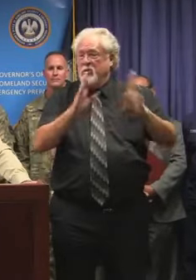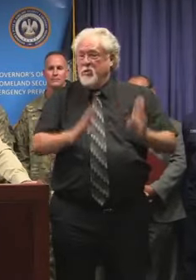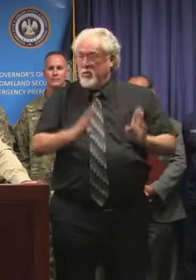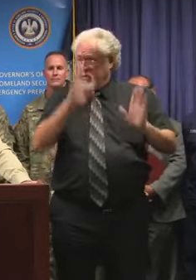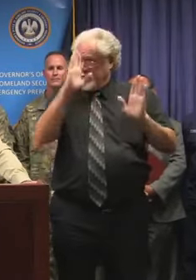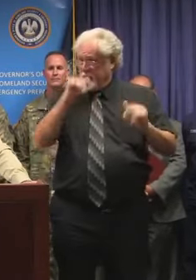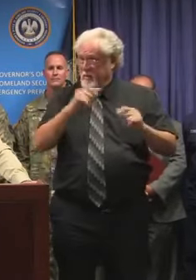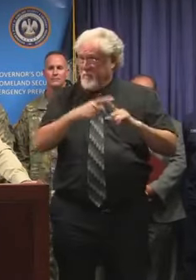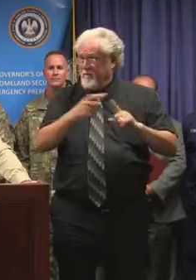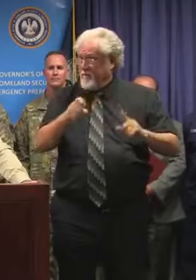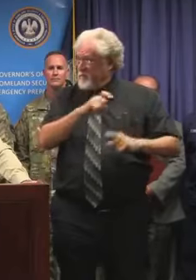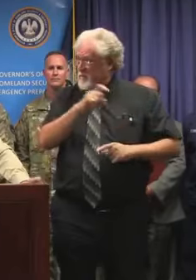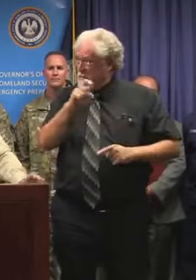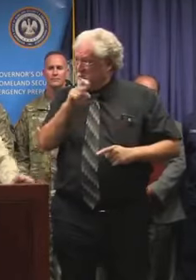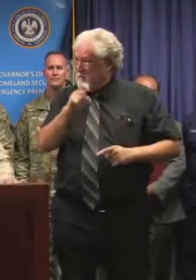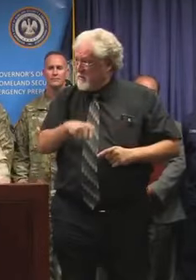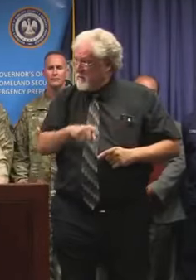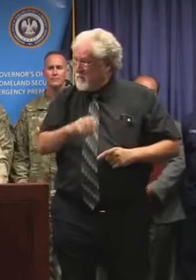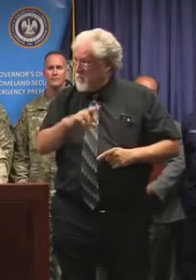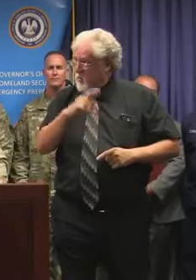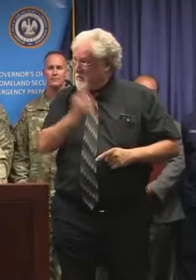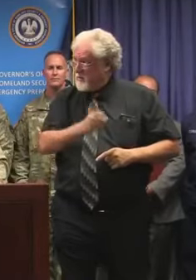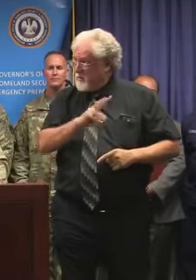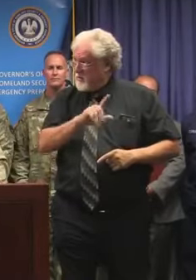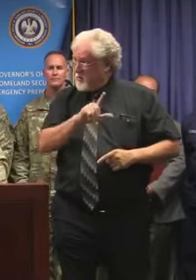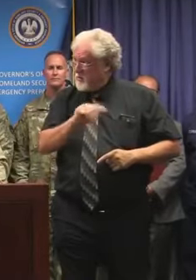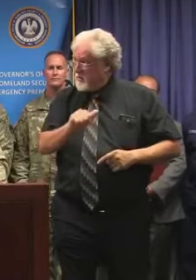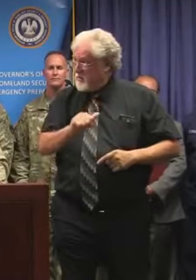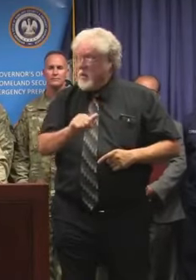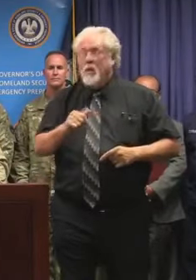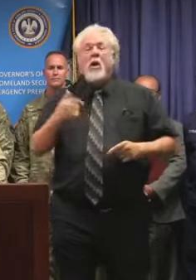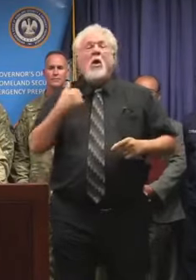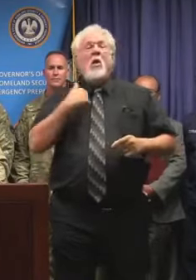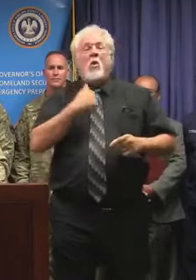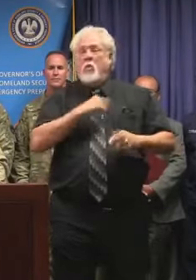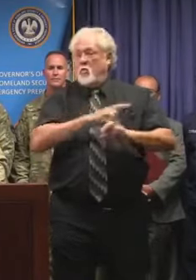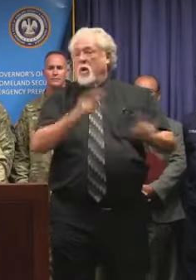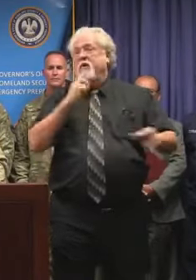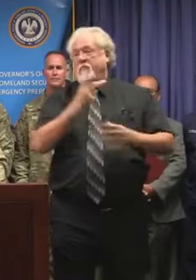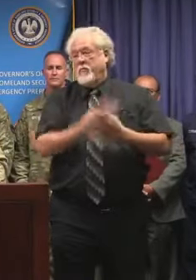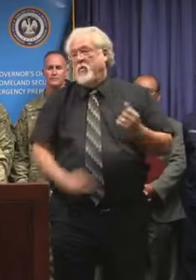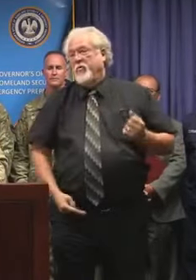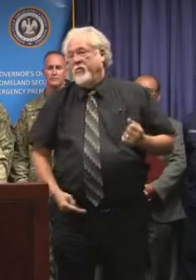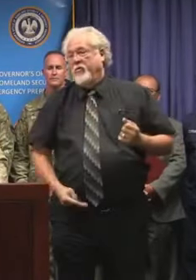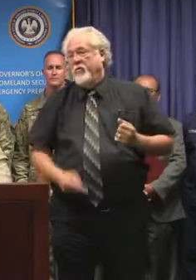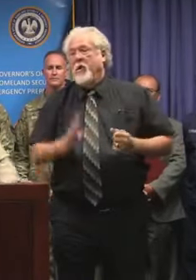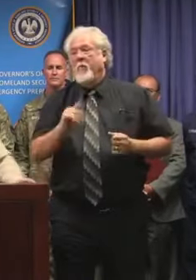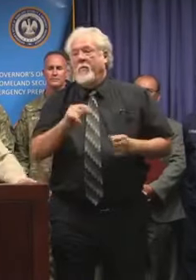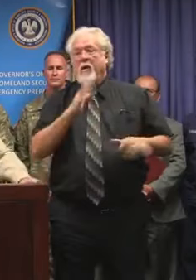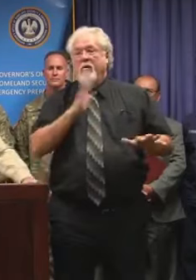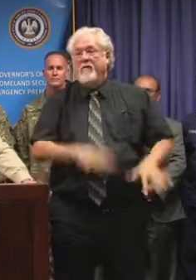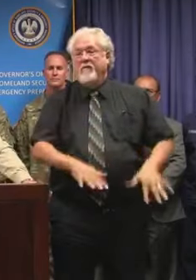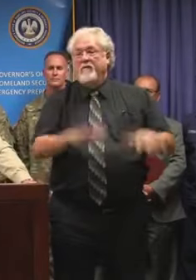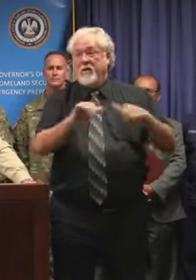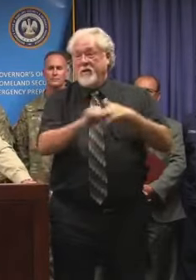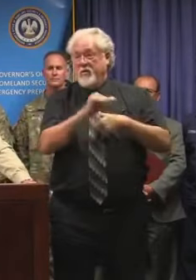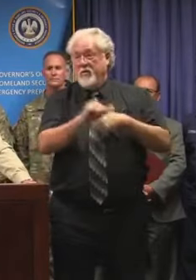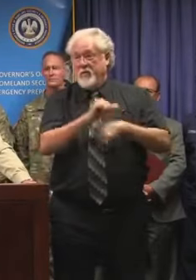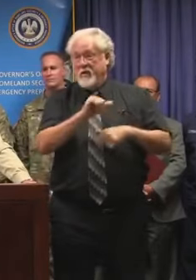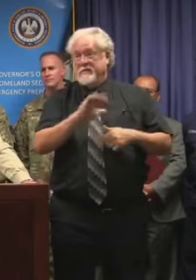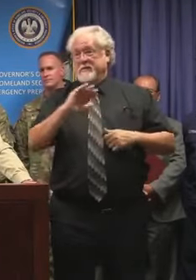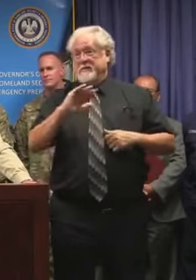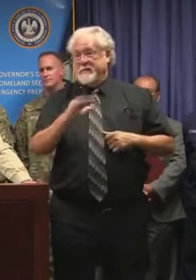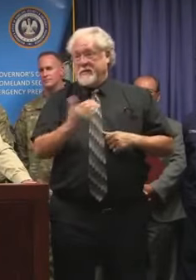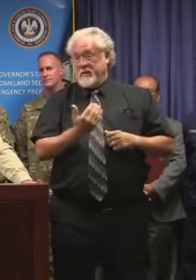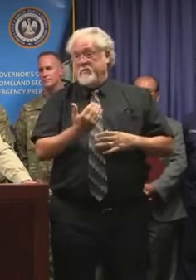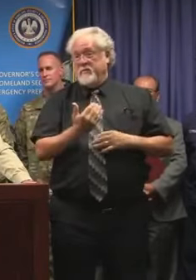that to be from Texas or Yes. South Louisiana? Well, we're ready for both, but the flooding threat appears